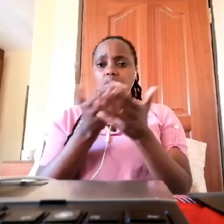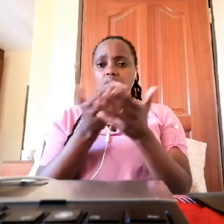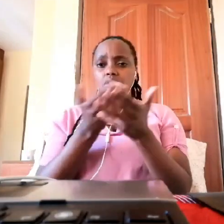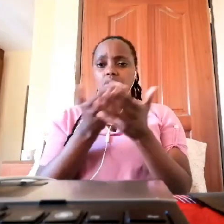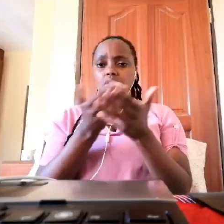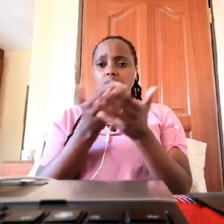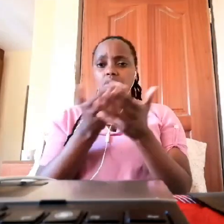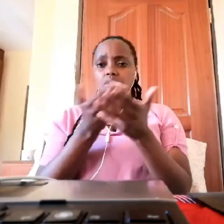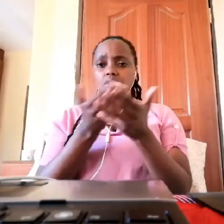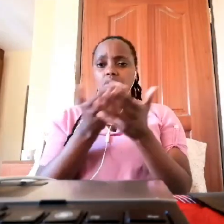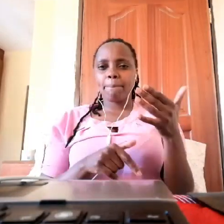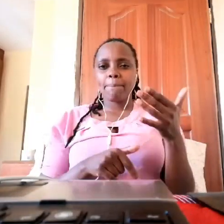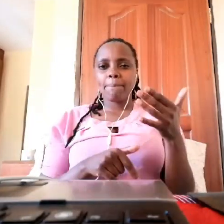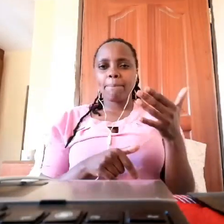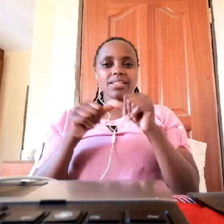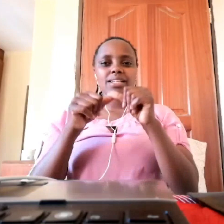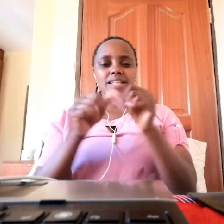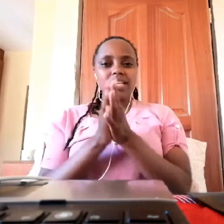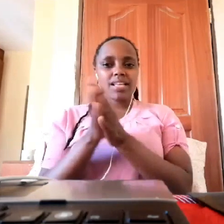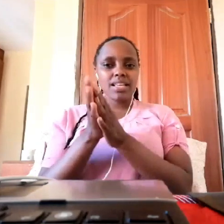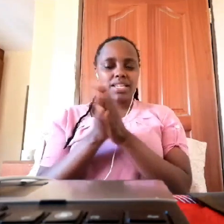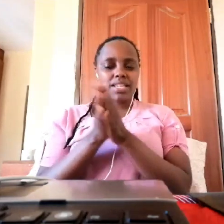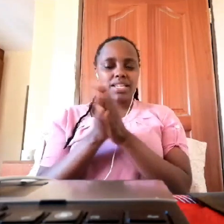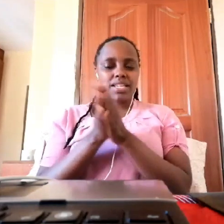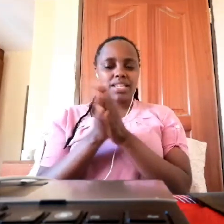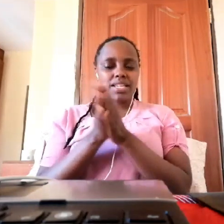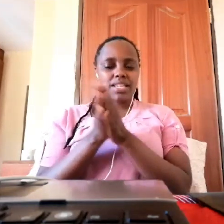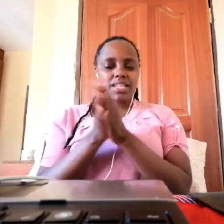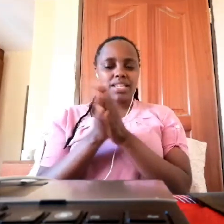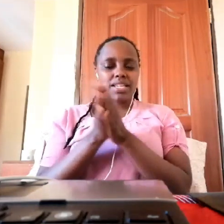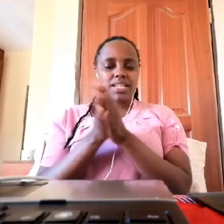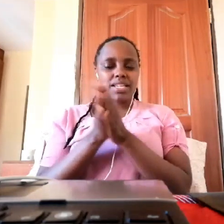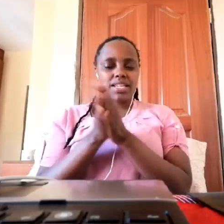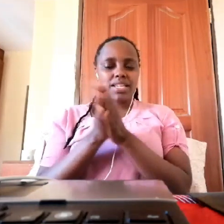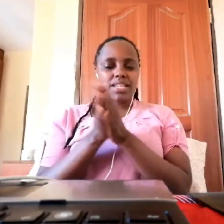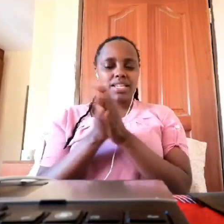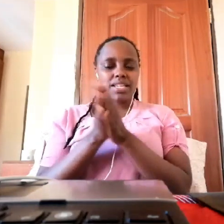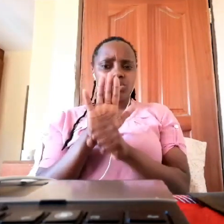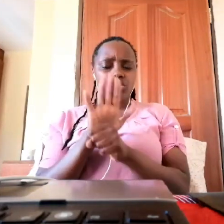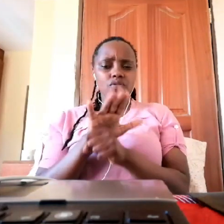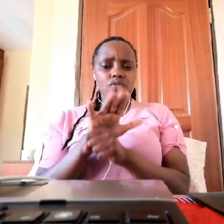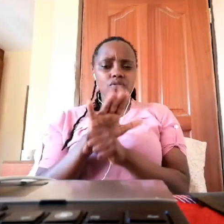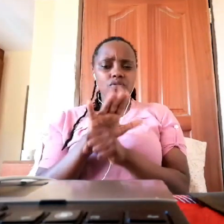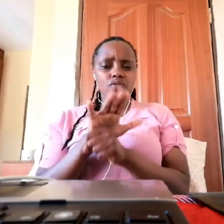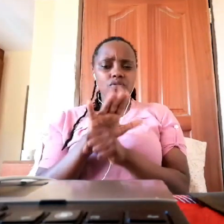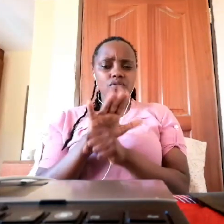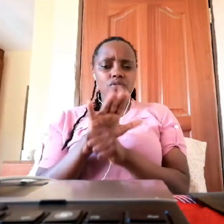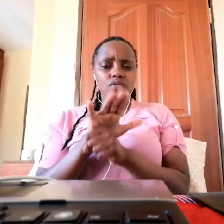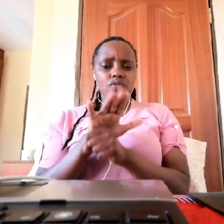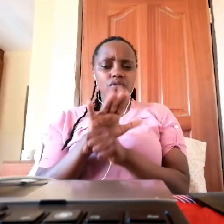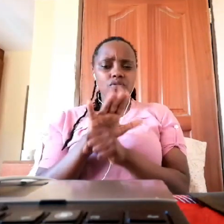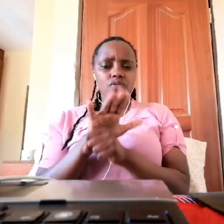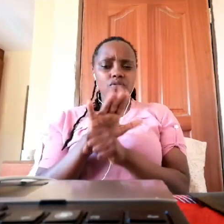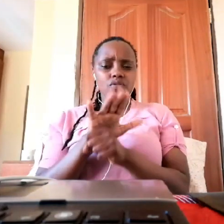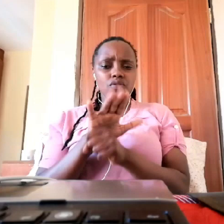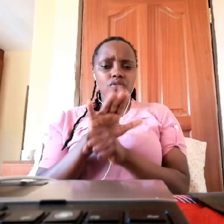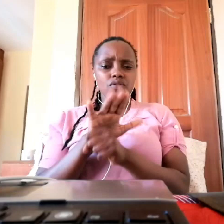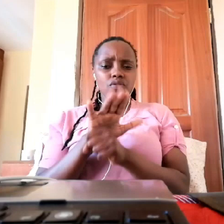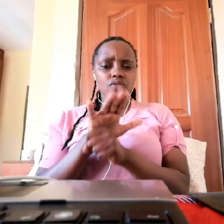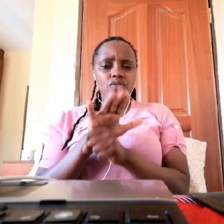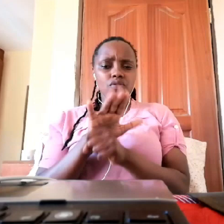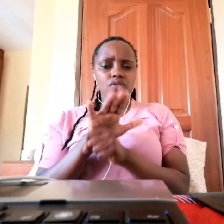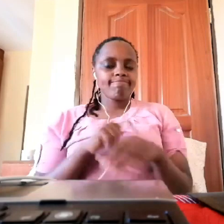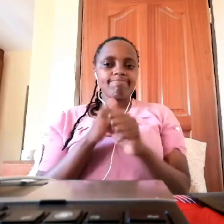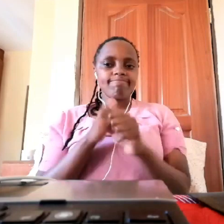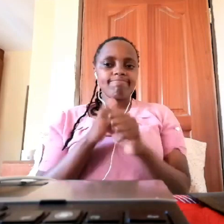that sustaining interest. So when you're dealing with a huge number of CSOs, at some point, by the time we were doing